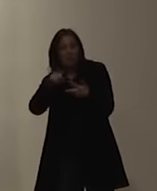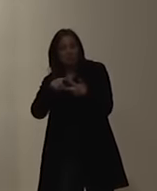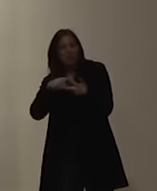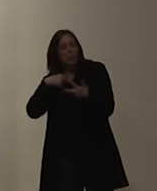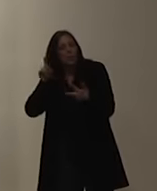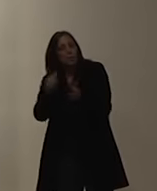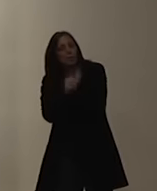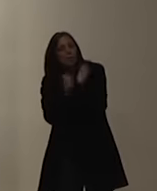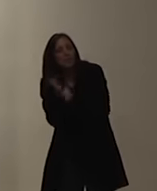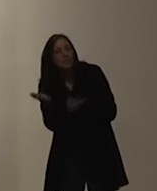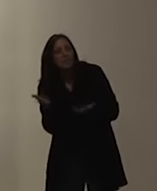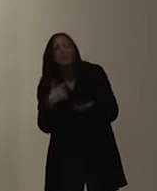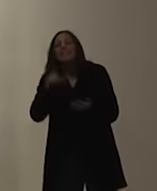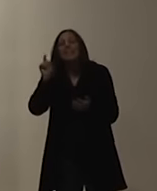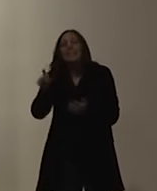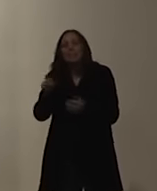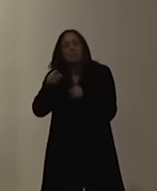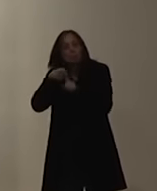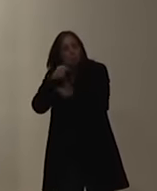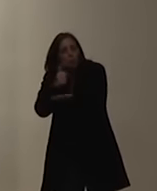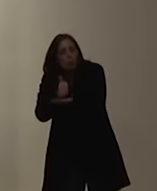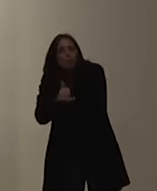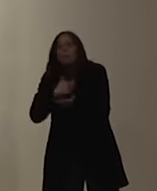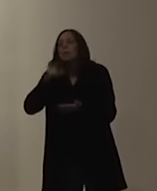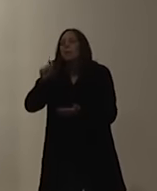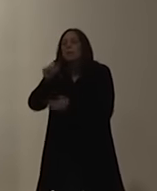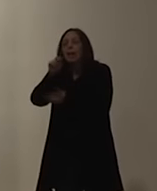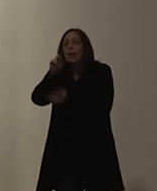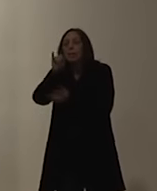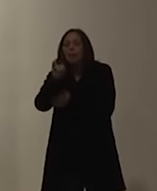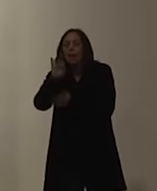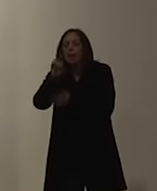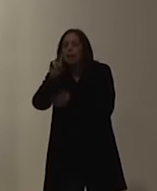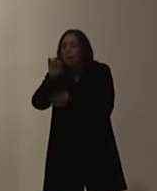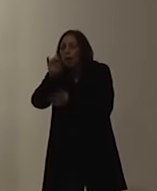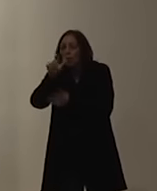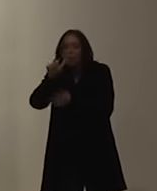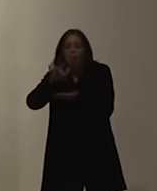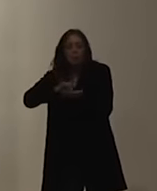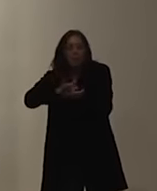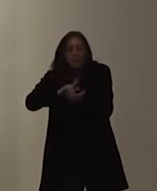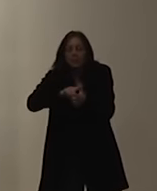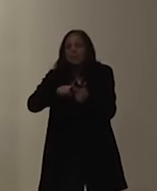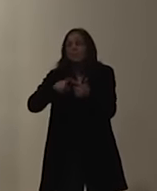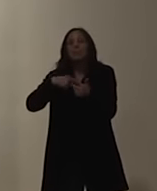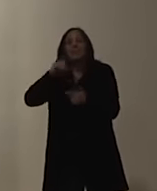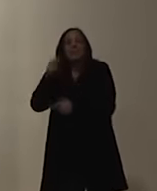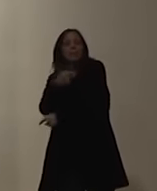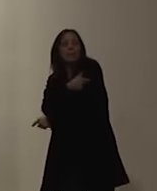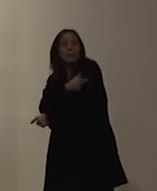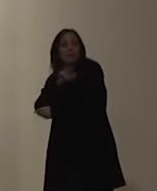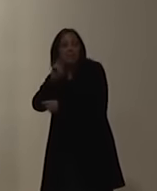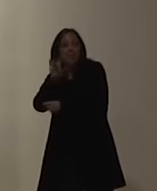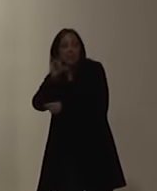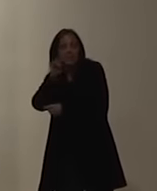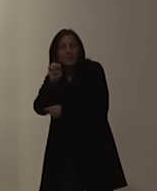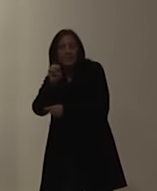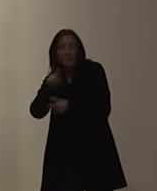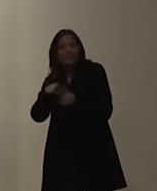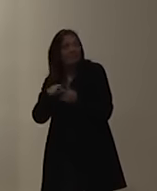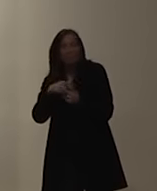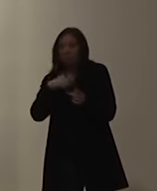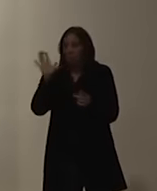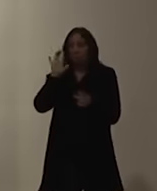works against Ebola. We did not have a vaccine. Now we kind of do, which, again, I hope we get to talk